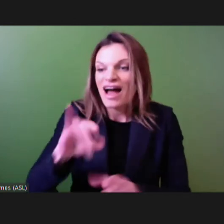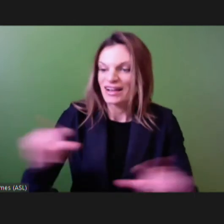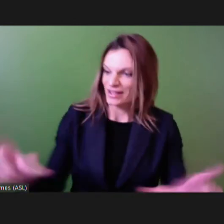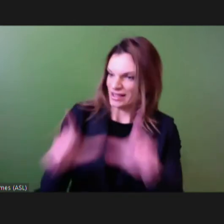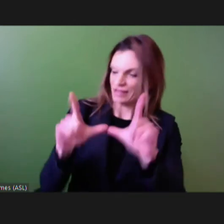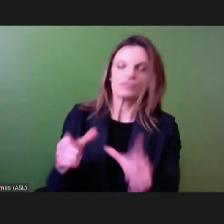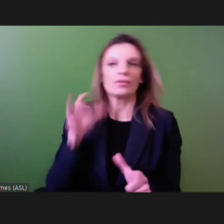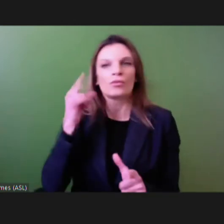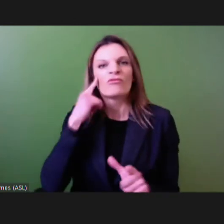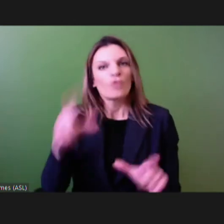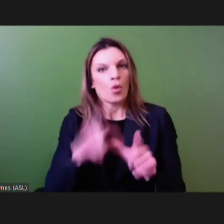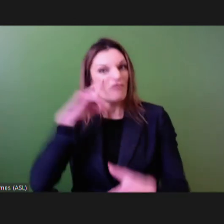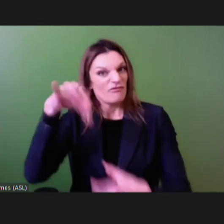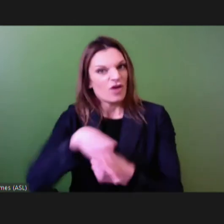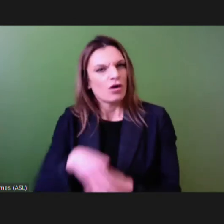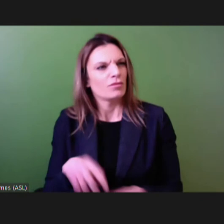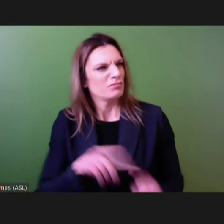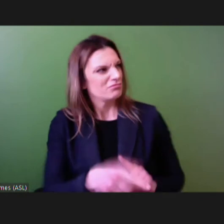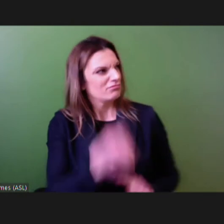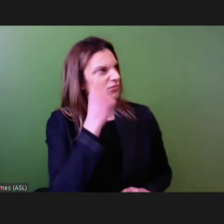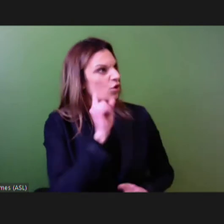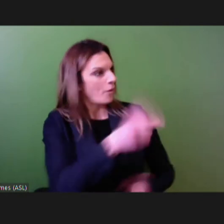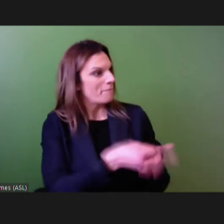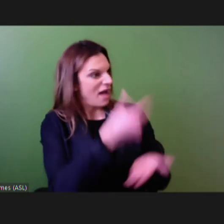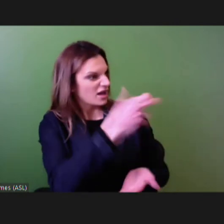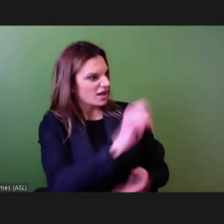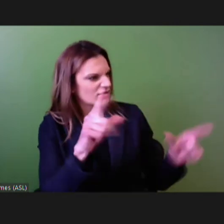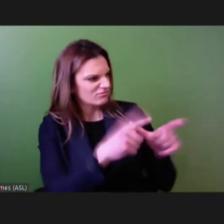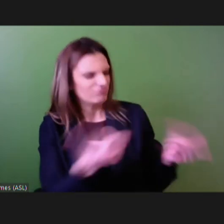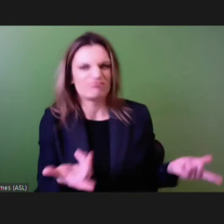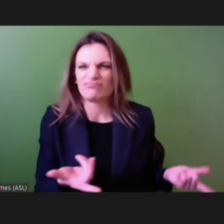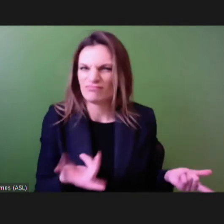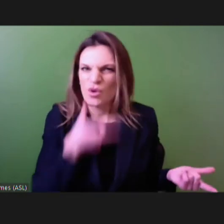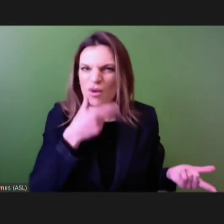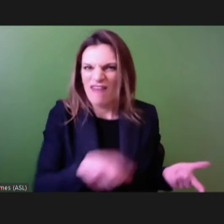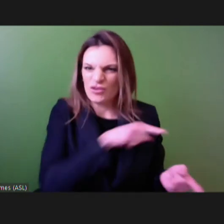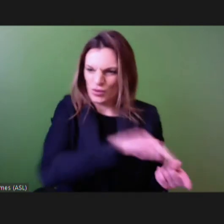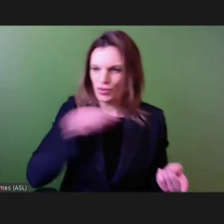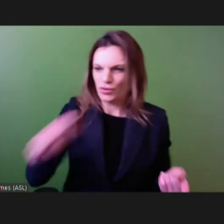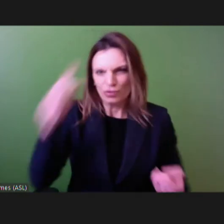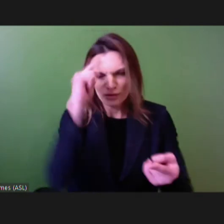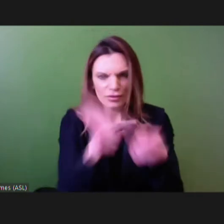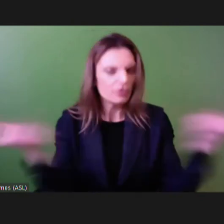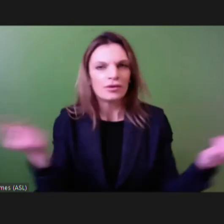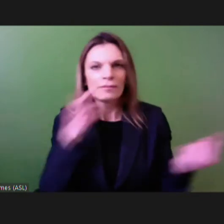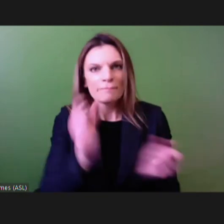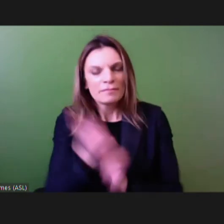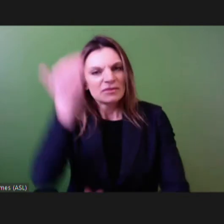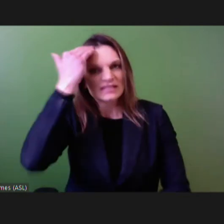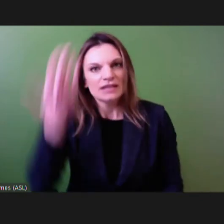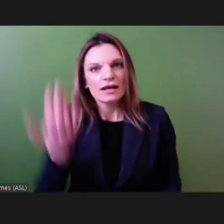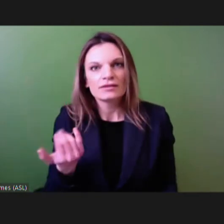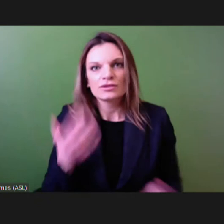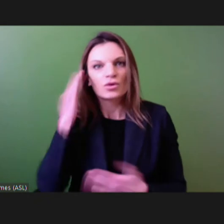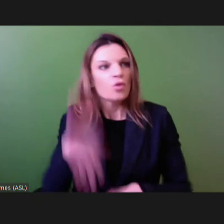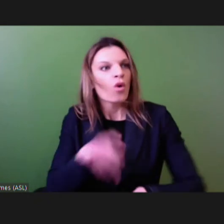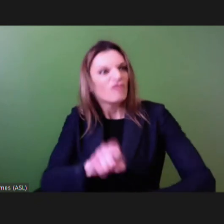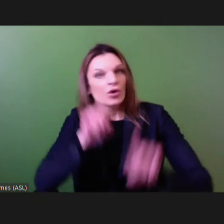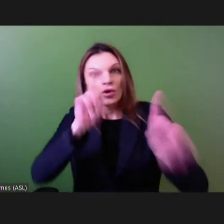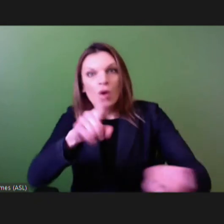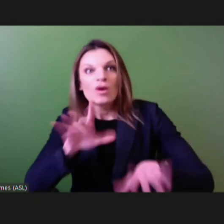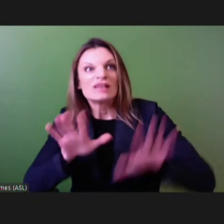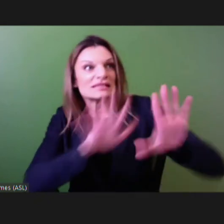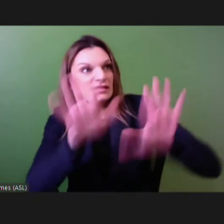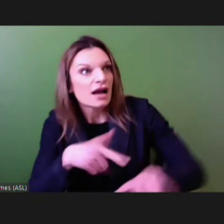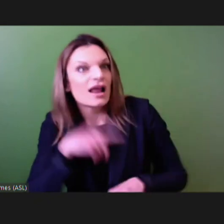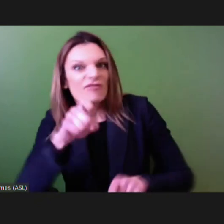taking away drop boxes in urban communities, stopping souls to the polls of people who will go to ease on Sundays when they have to work 6 days a week, requiring